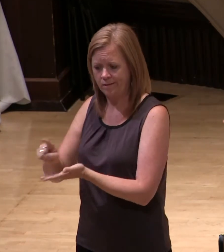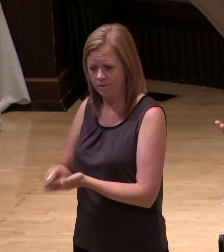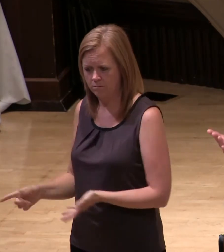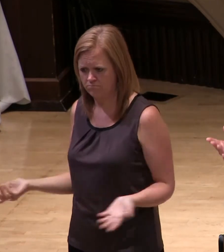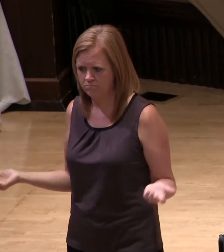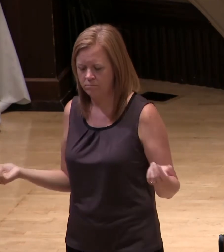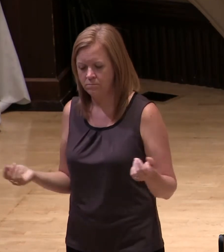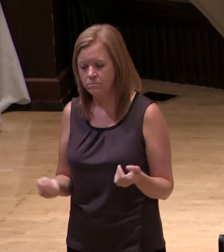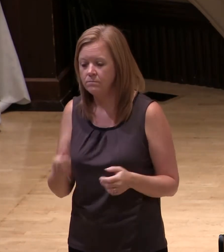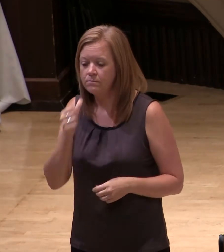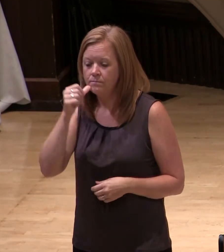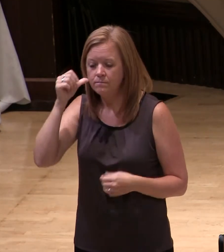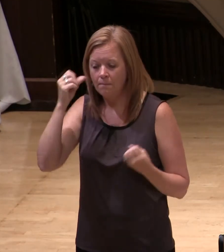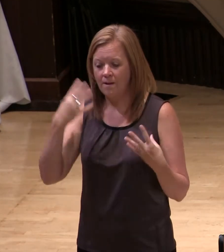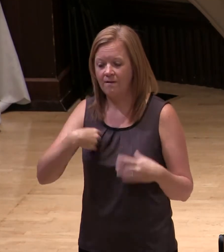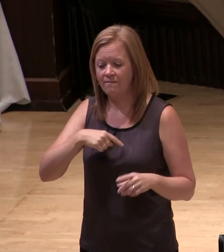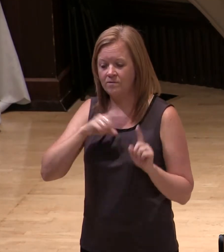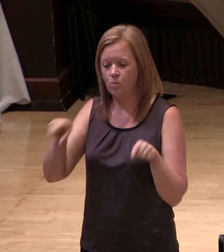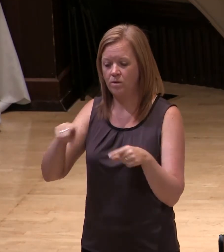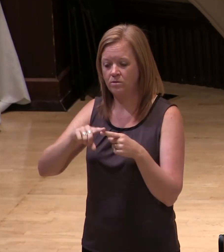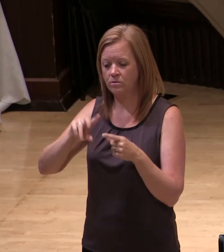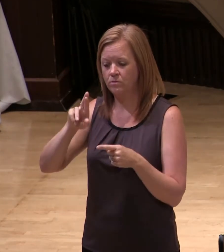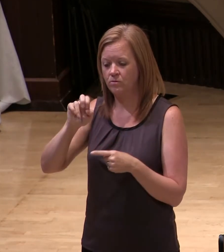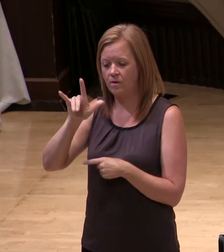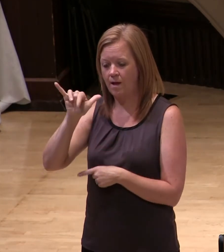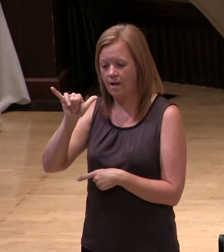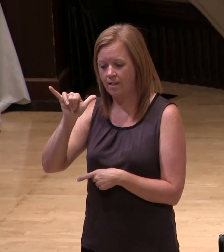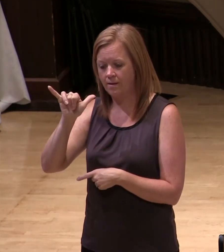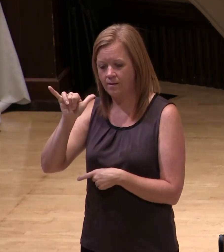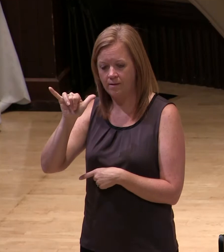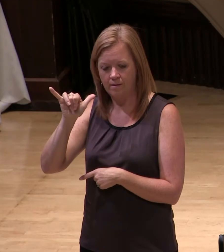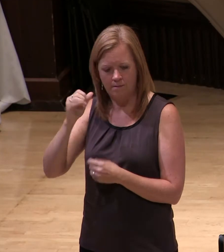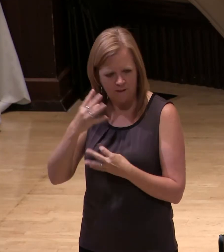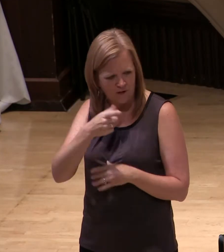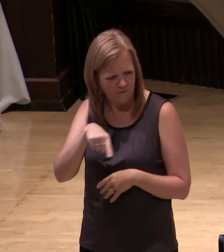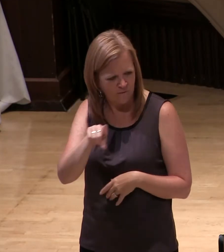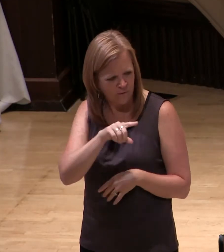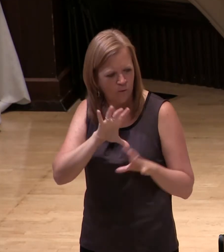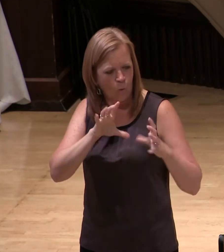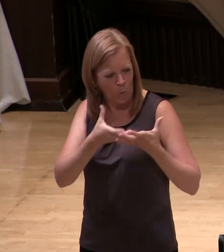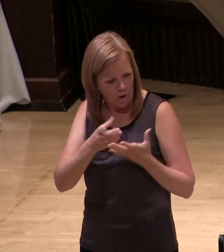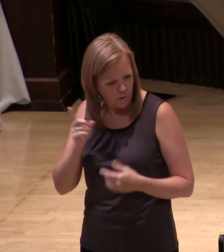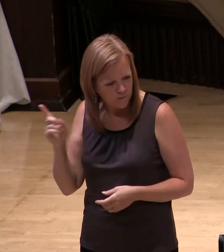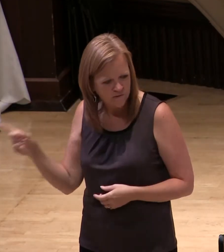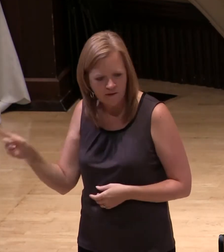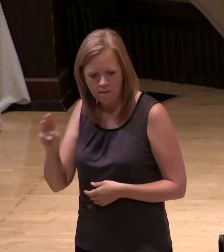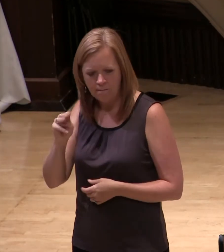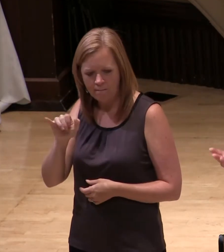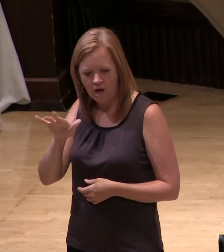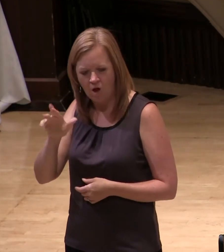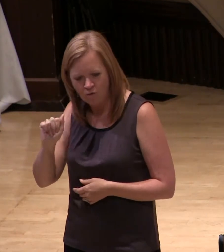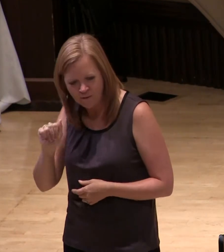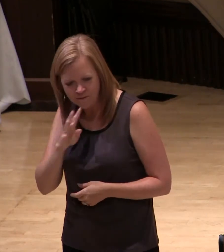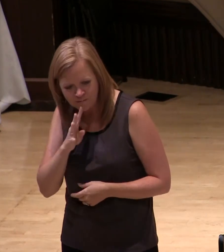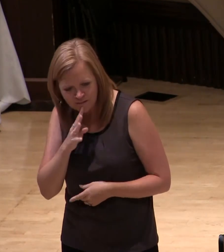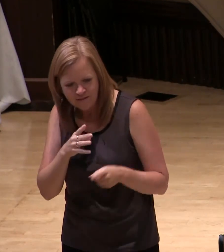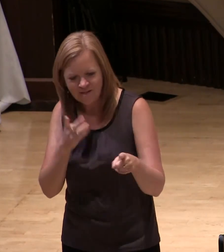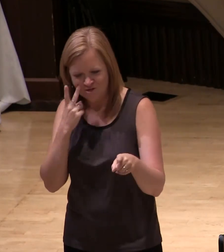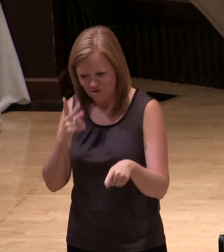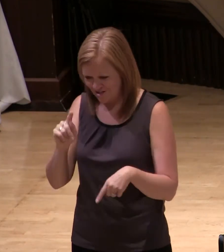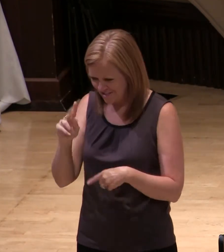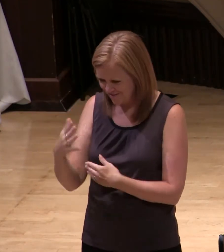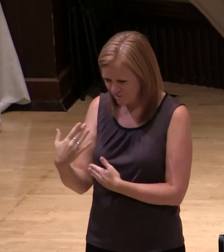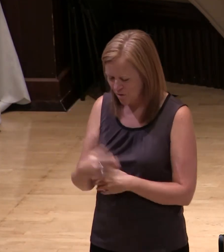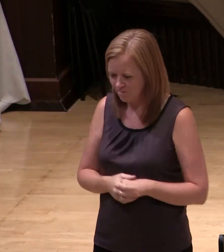And yesterday, many of us went to the rally at Baden Street. Many of you were there. The choir was there. Myra was speaking. I saw her on TV